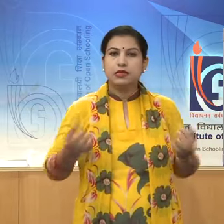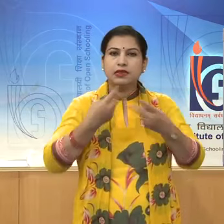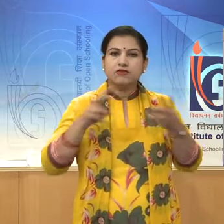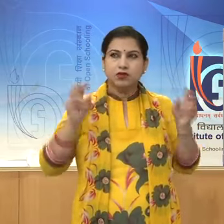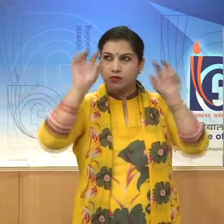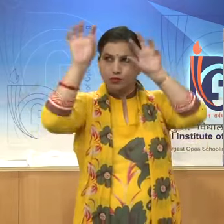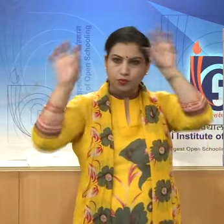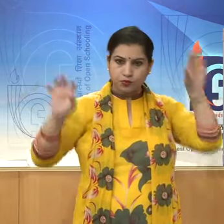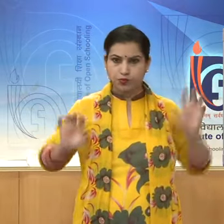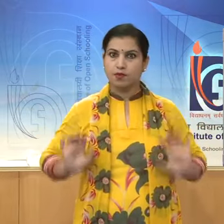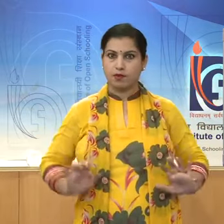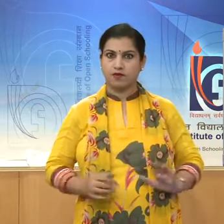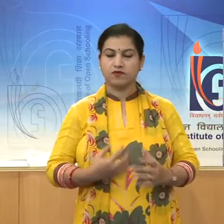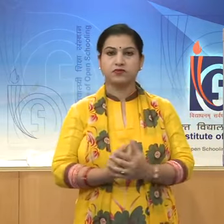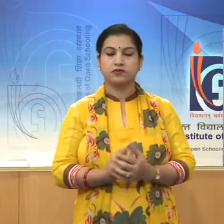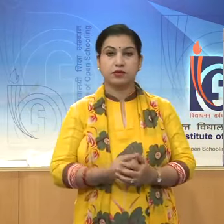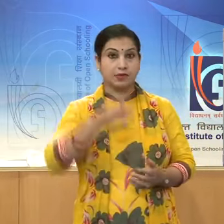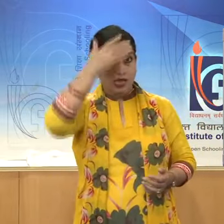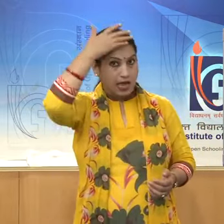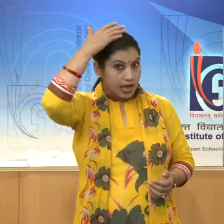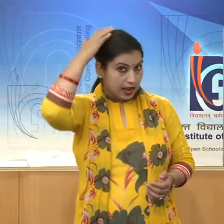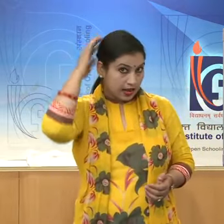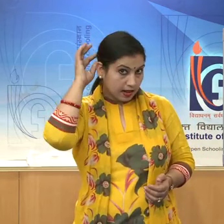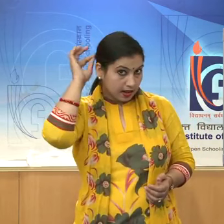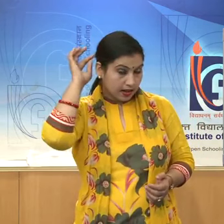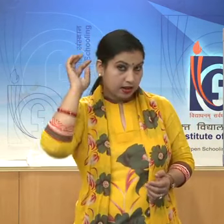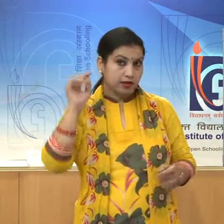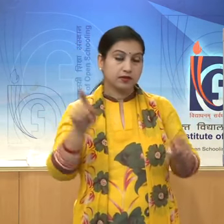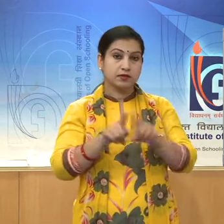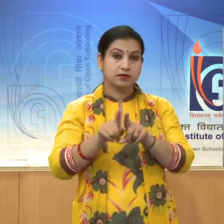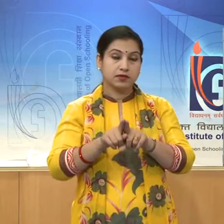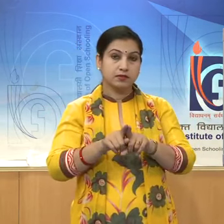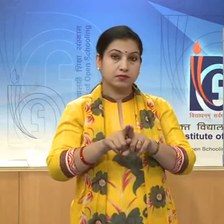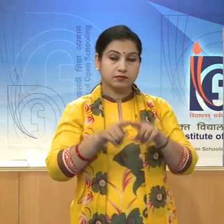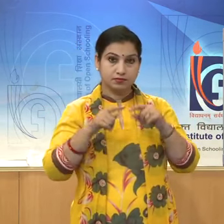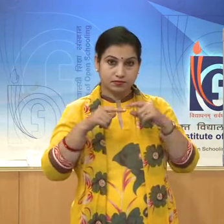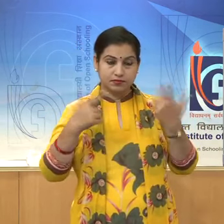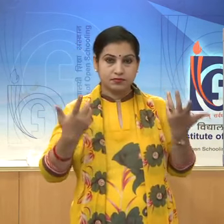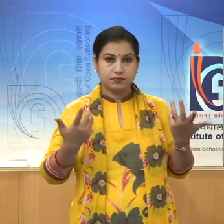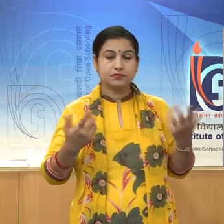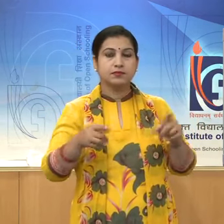various elements like hair, veil